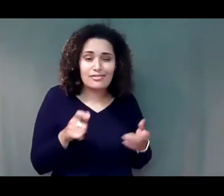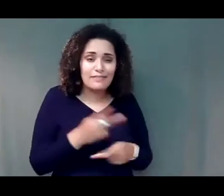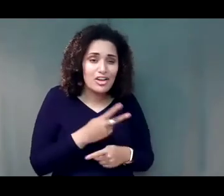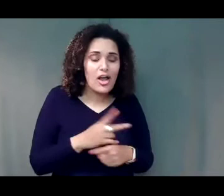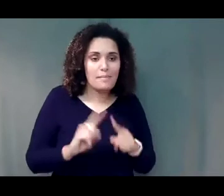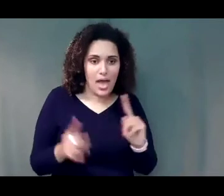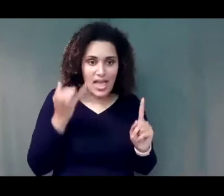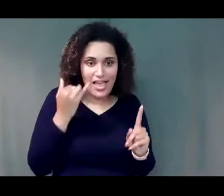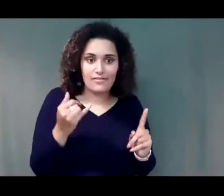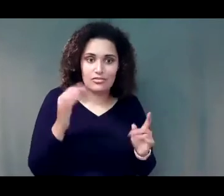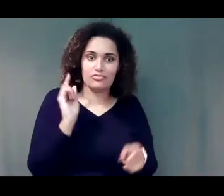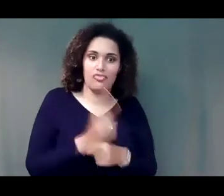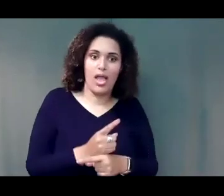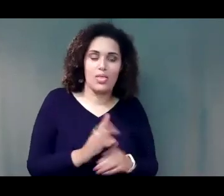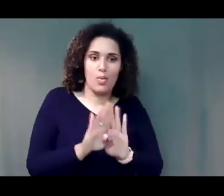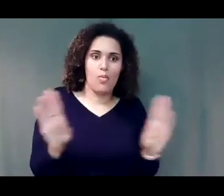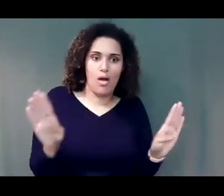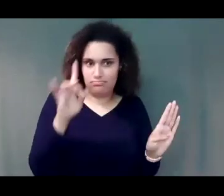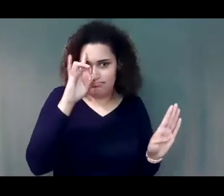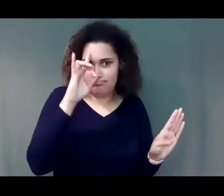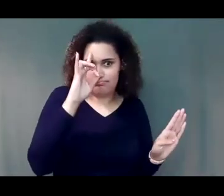right, the wall lasts forever.